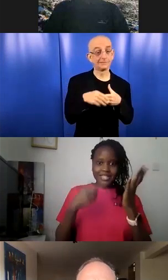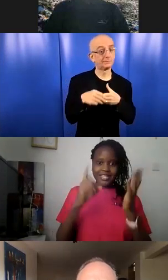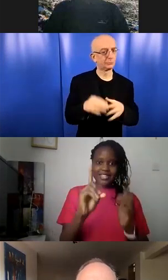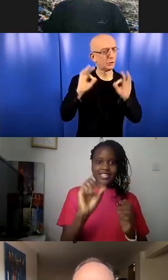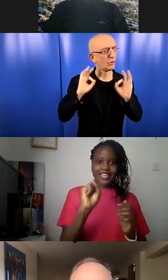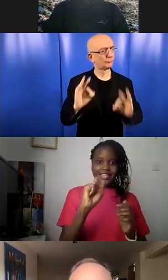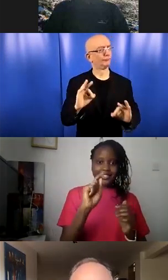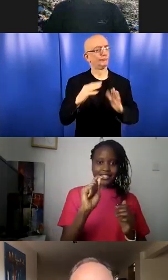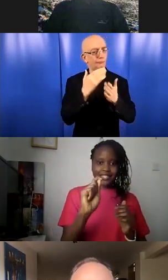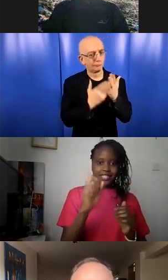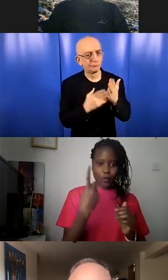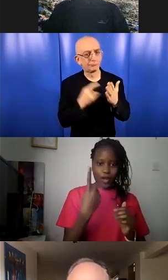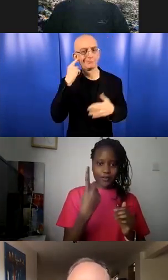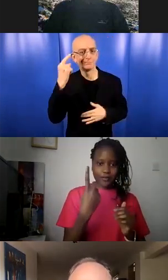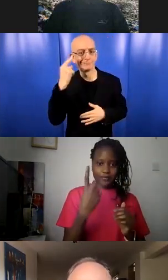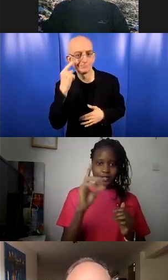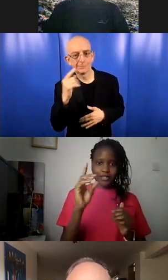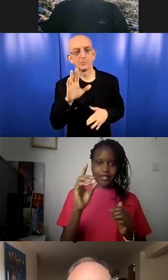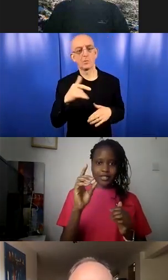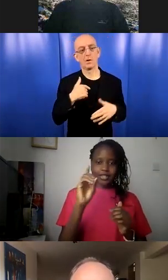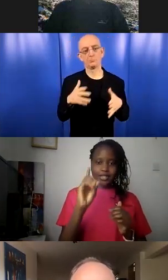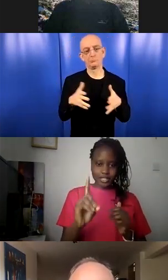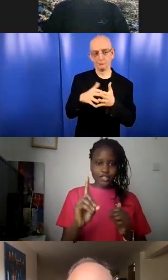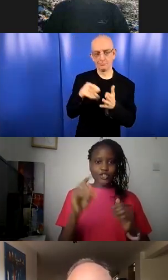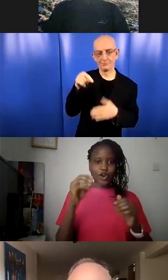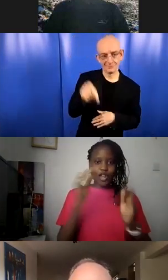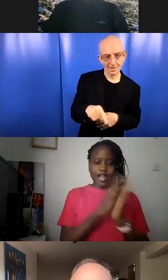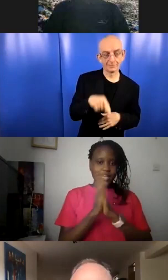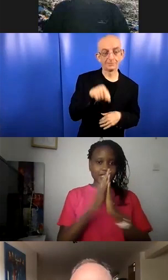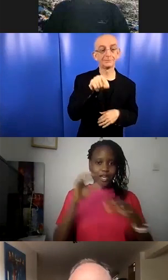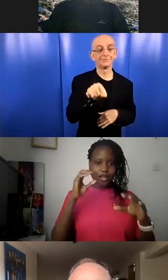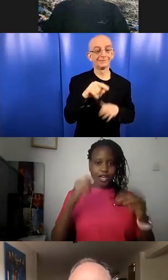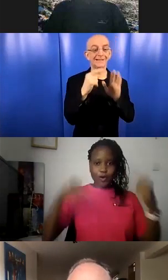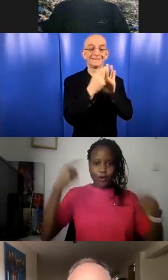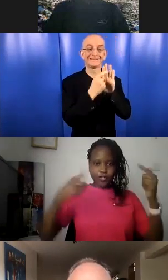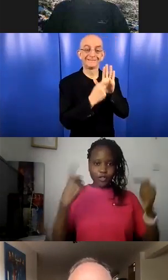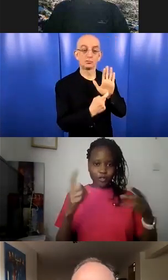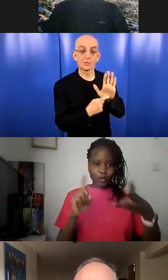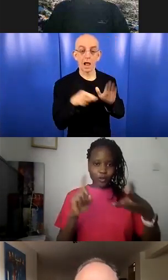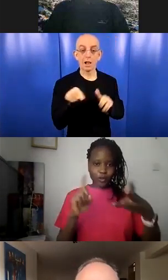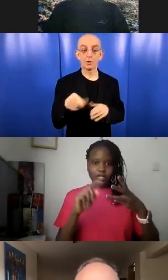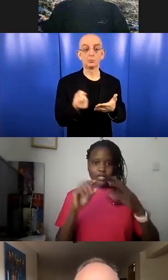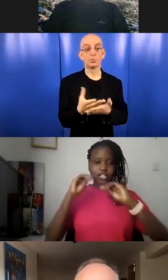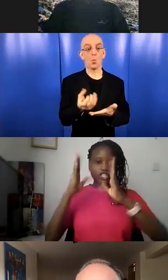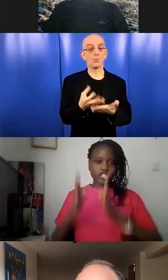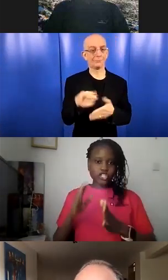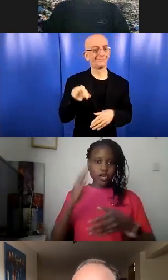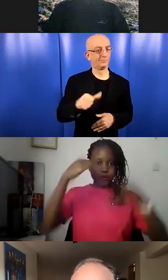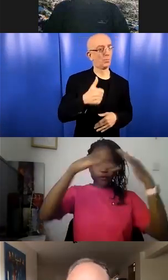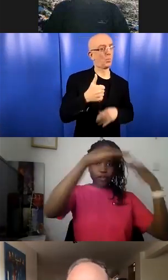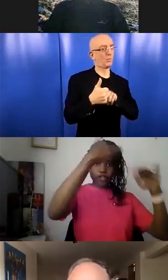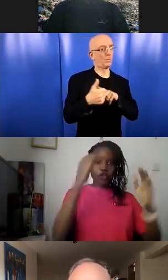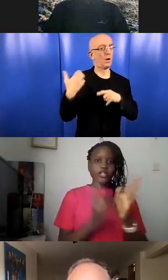time is one, the digital essay competition is another, and then teacher professional development that we've been doing.